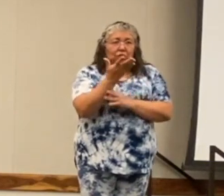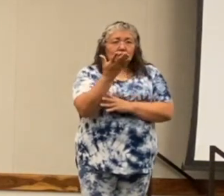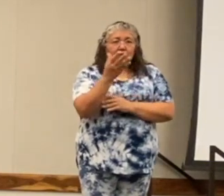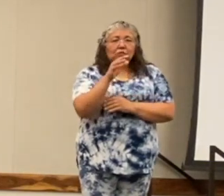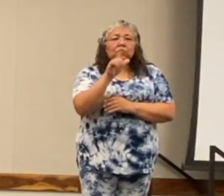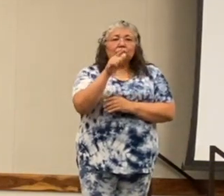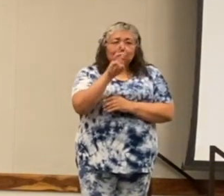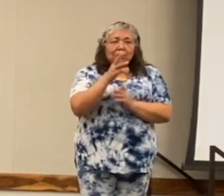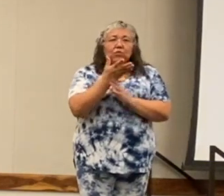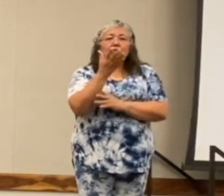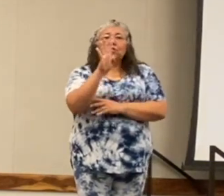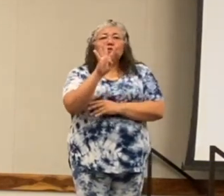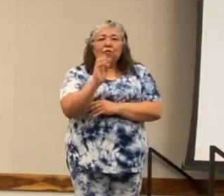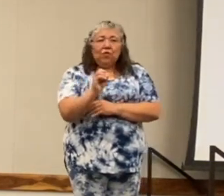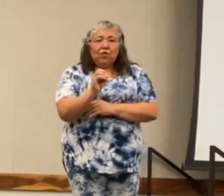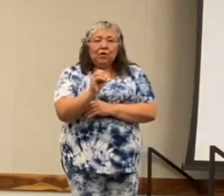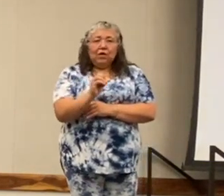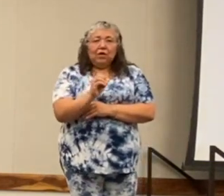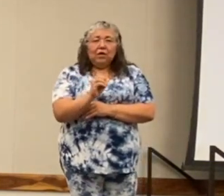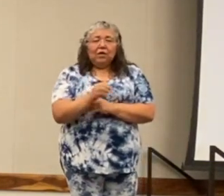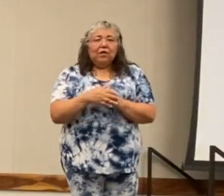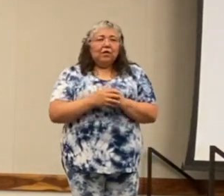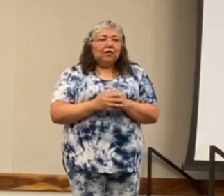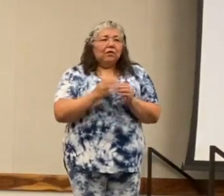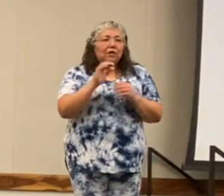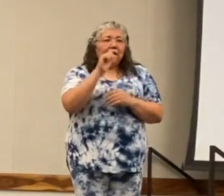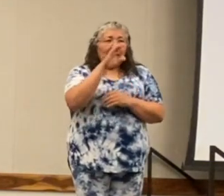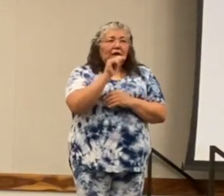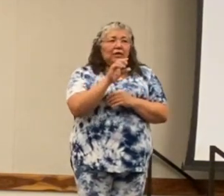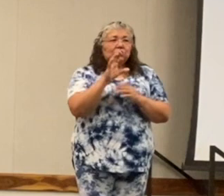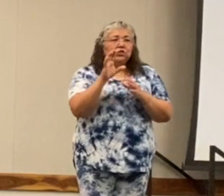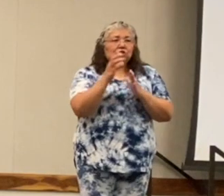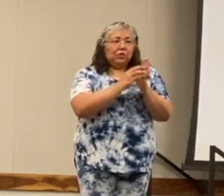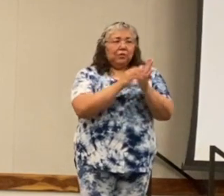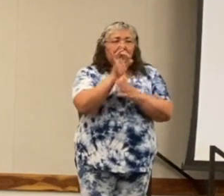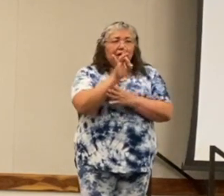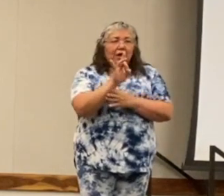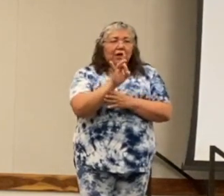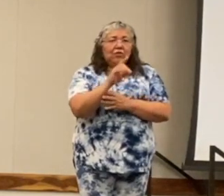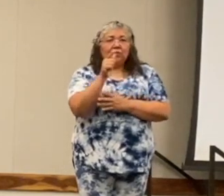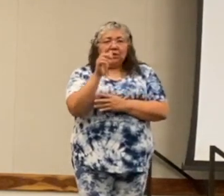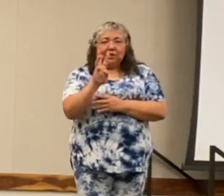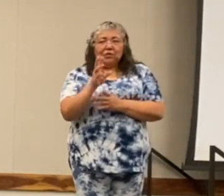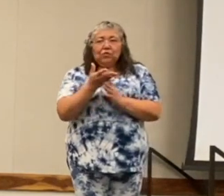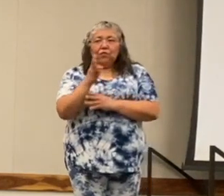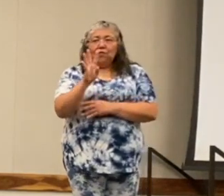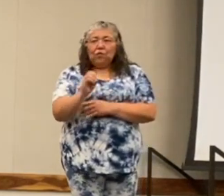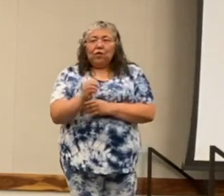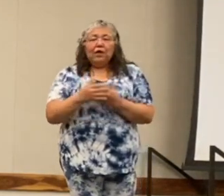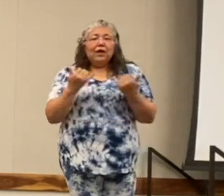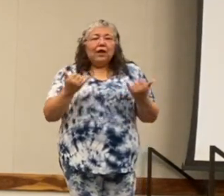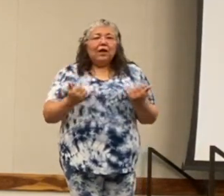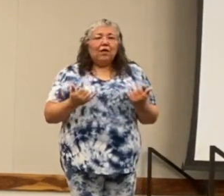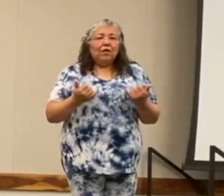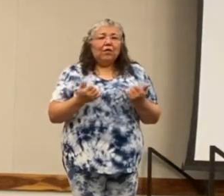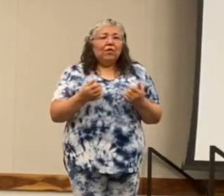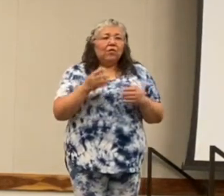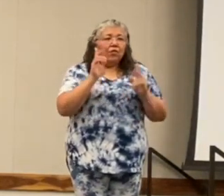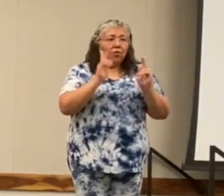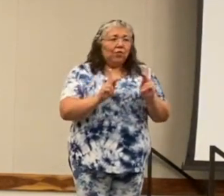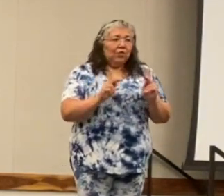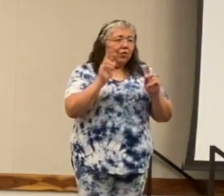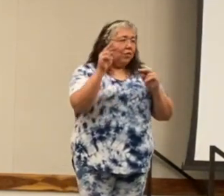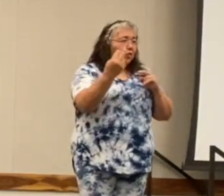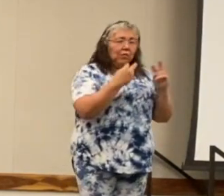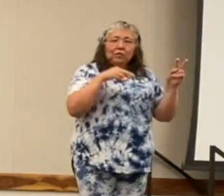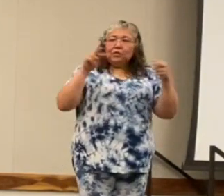So Acts chapter 8, verses 26 through 40. And as you're doing that, turn to your neighbor or the person behind you or in front of you and